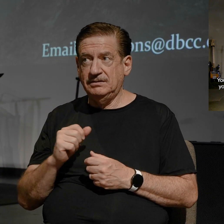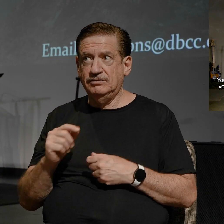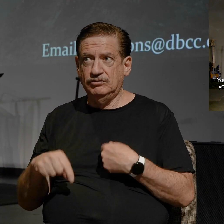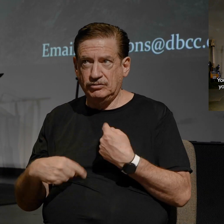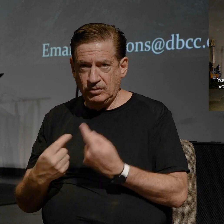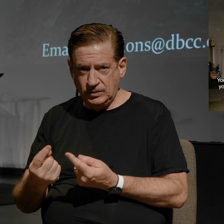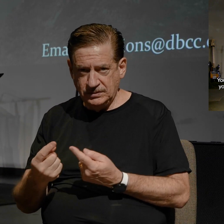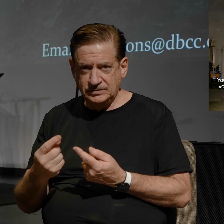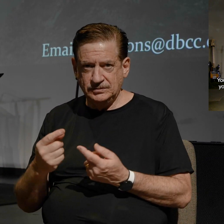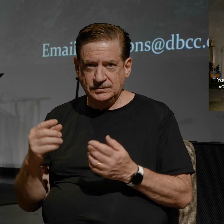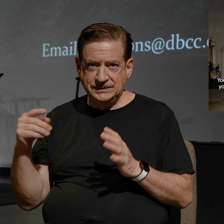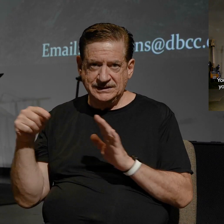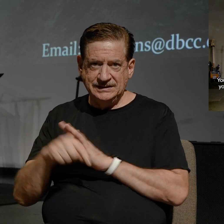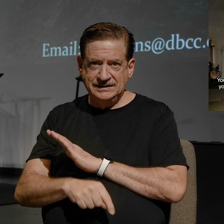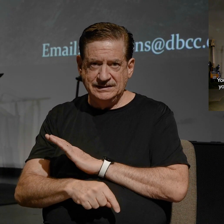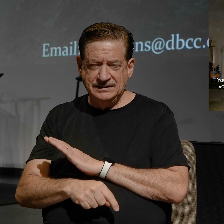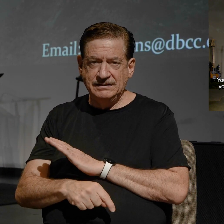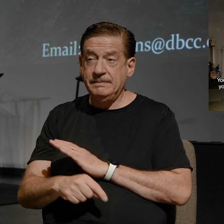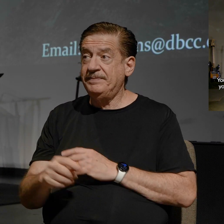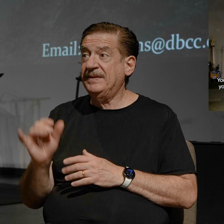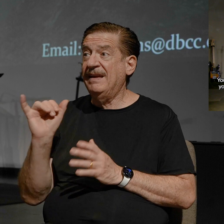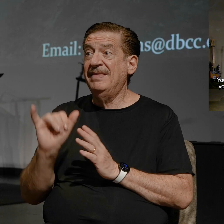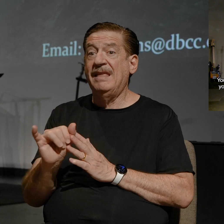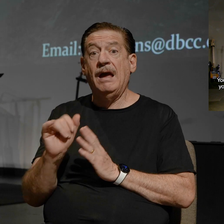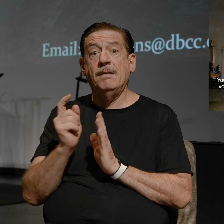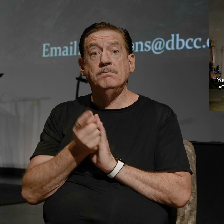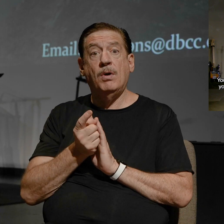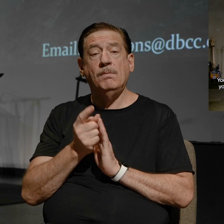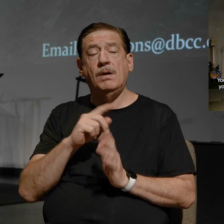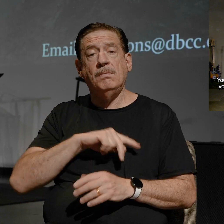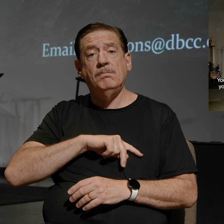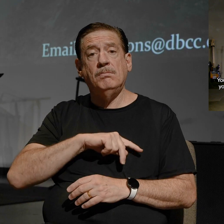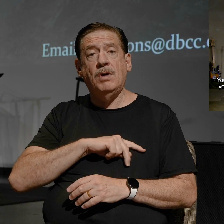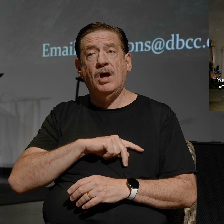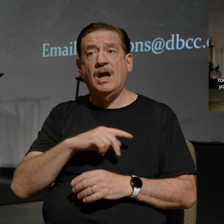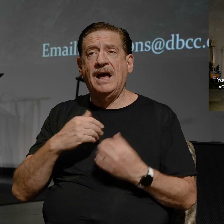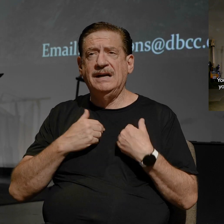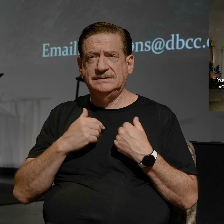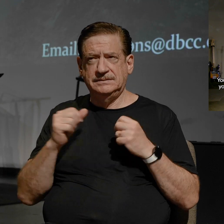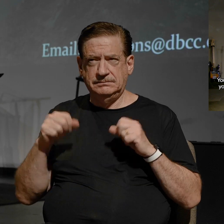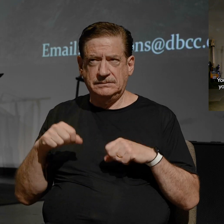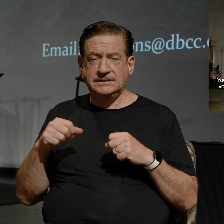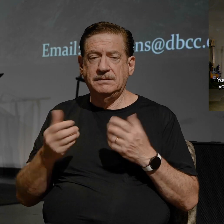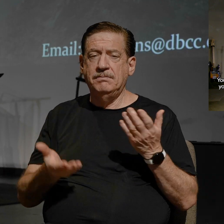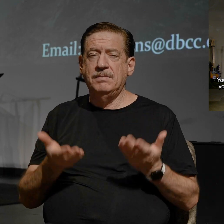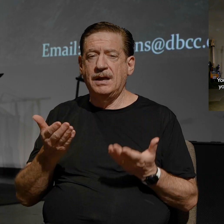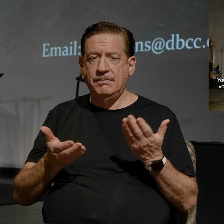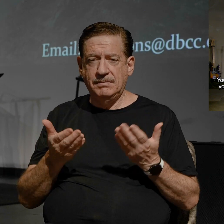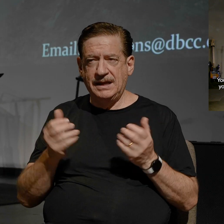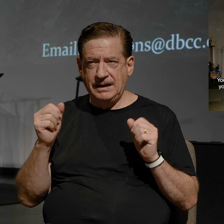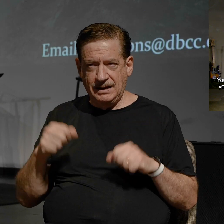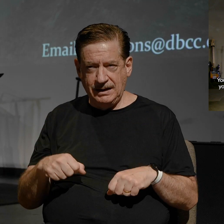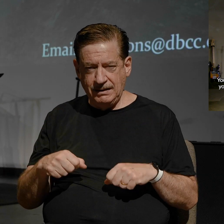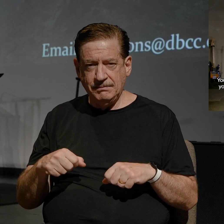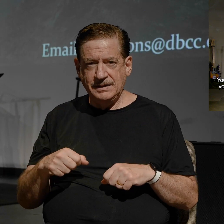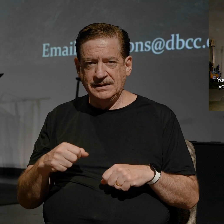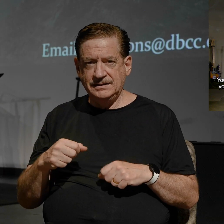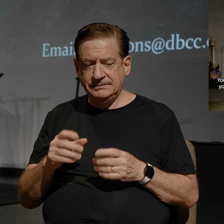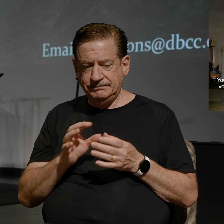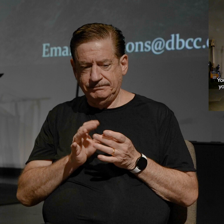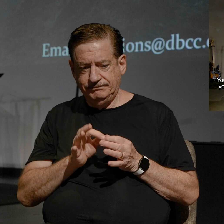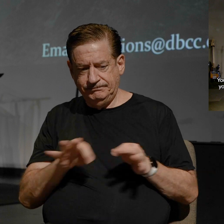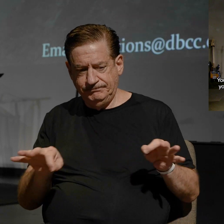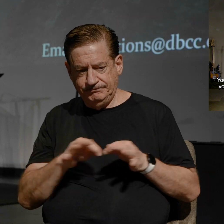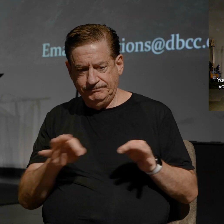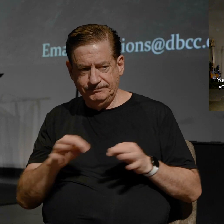execution. And in that moment, Paul has the capacity, and some have wondered if maybe he was able to dictate this to Luke,